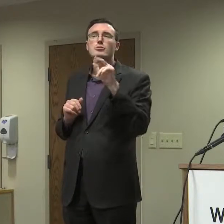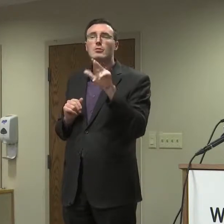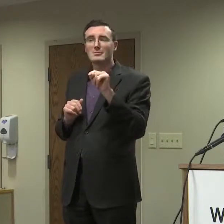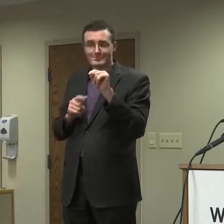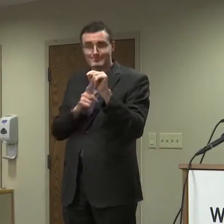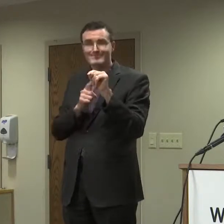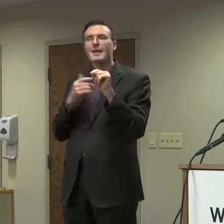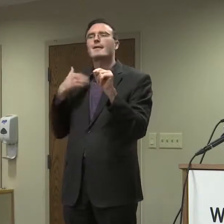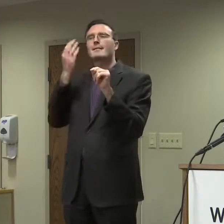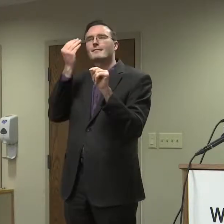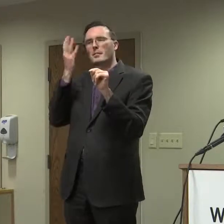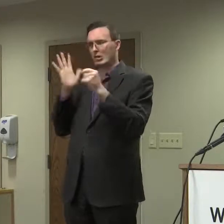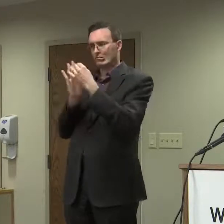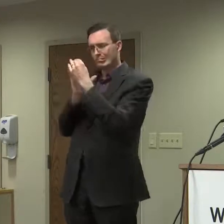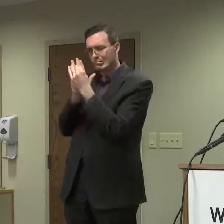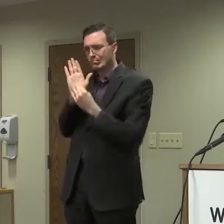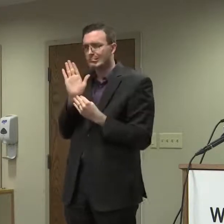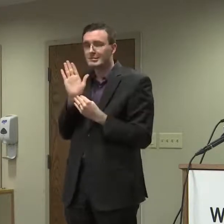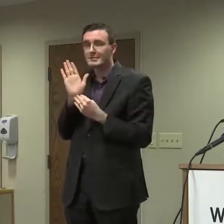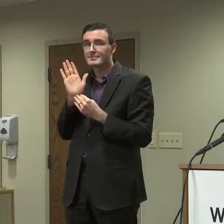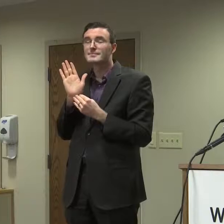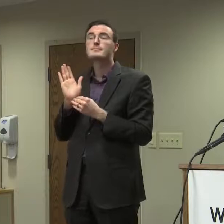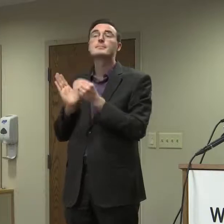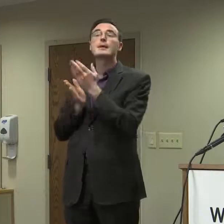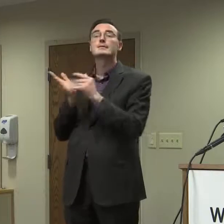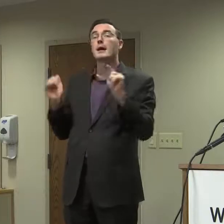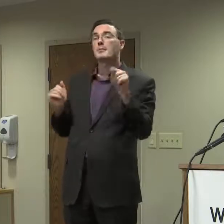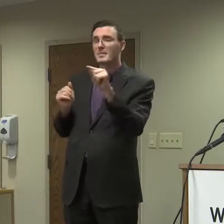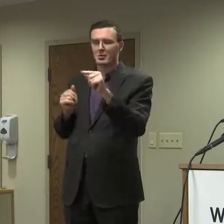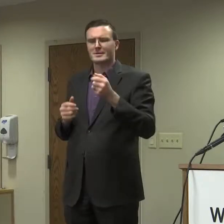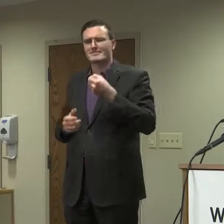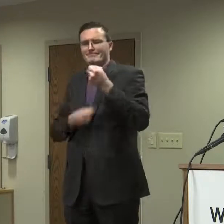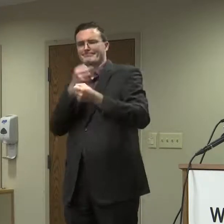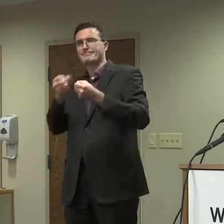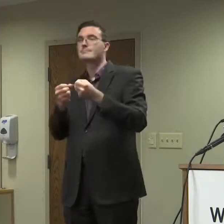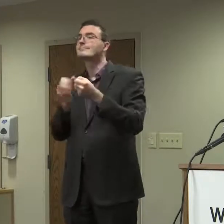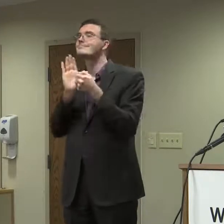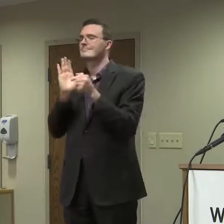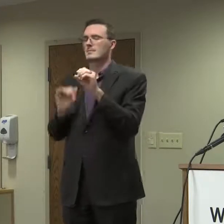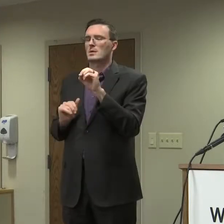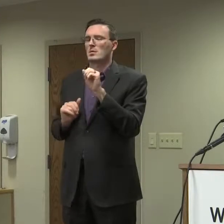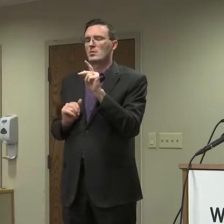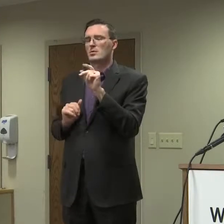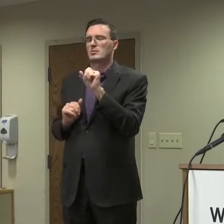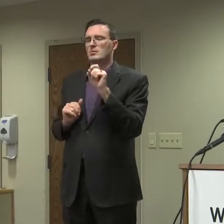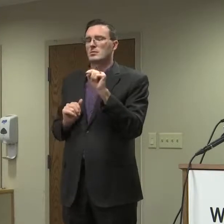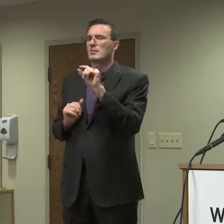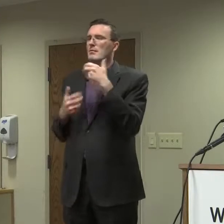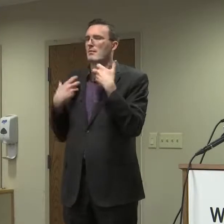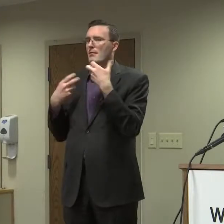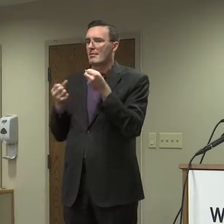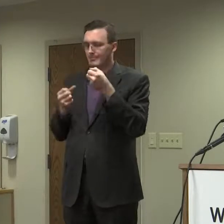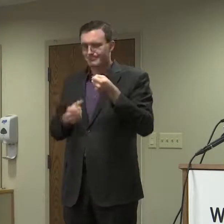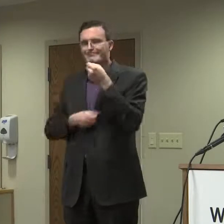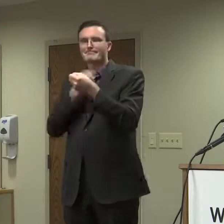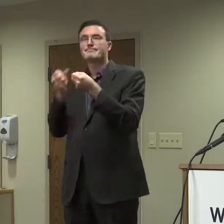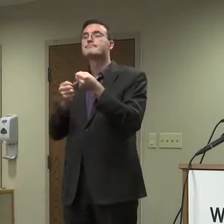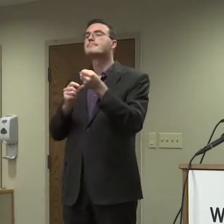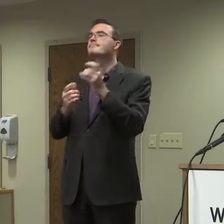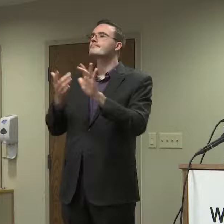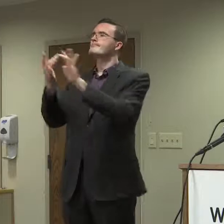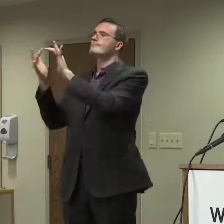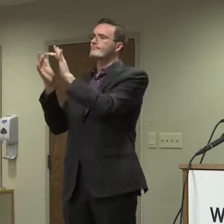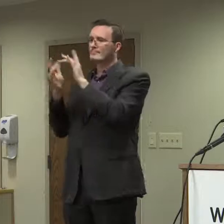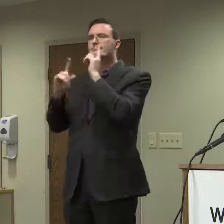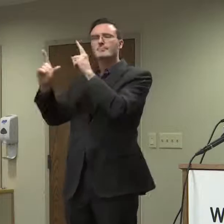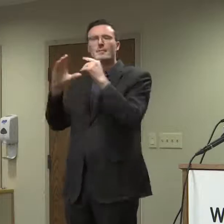telephone. Some of them are actually engaging community outreach workers like Oak Street Health. or email. But I